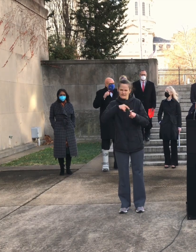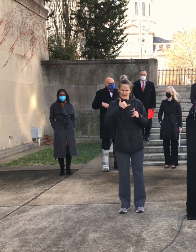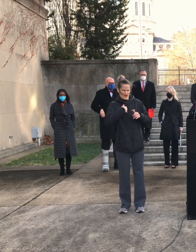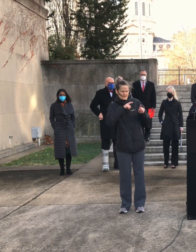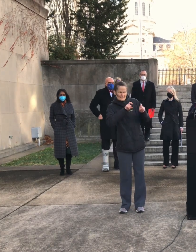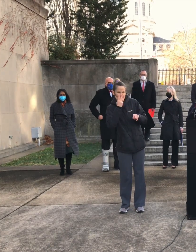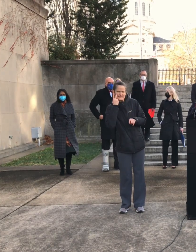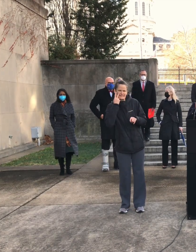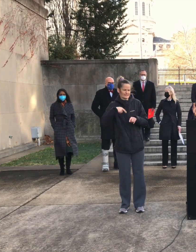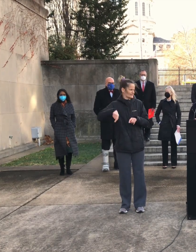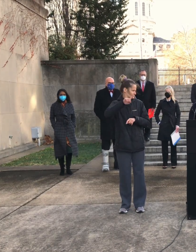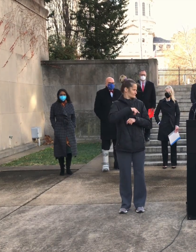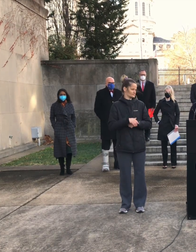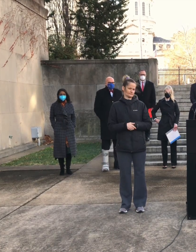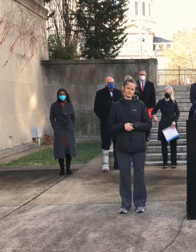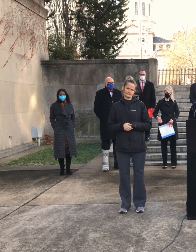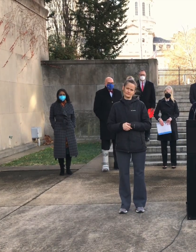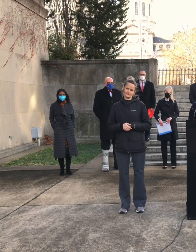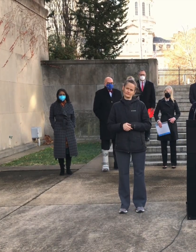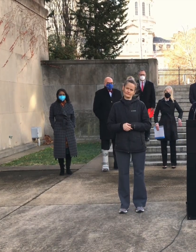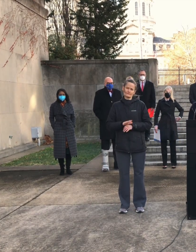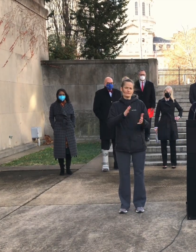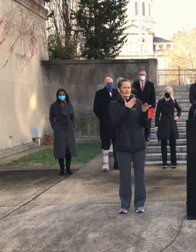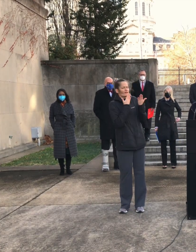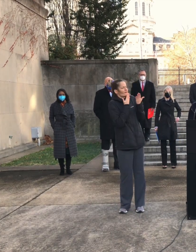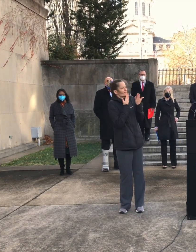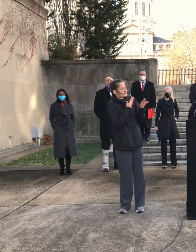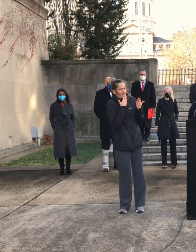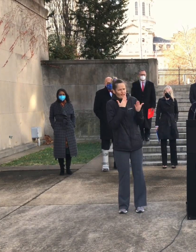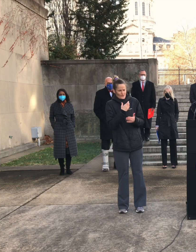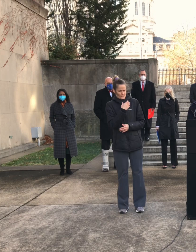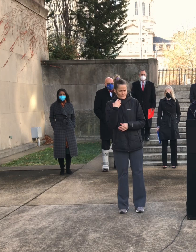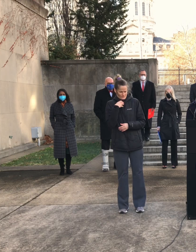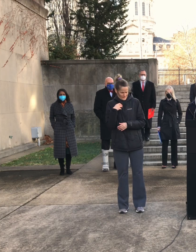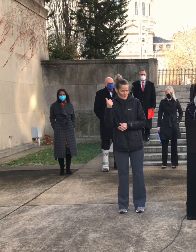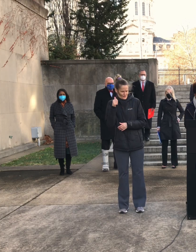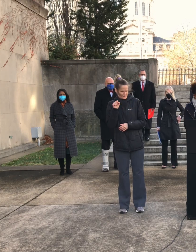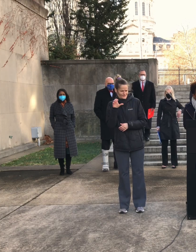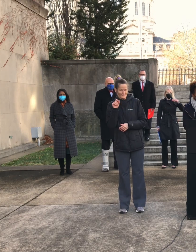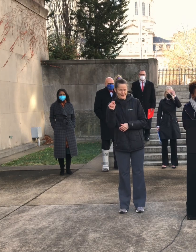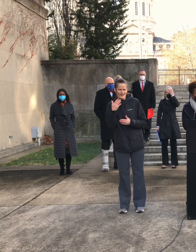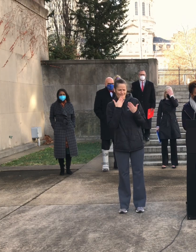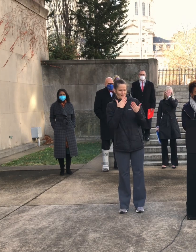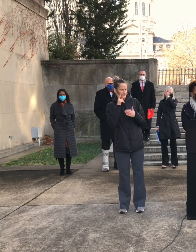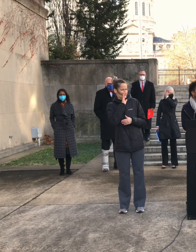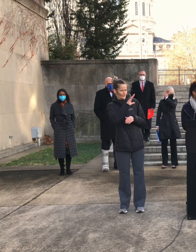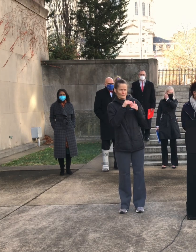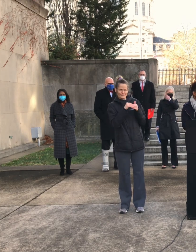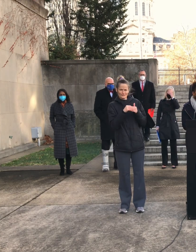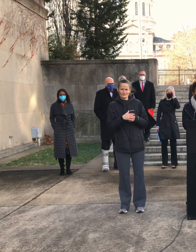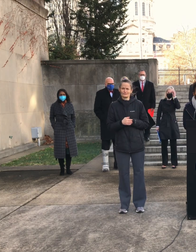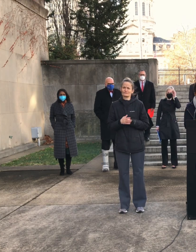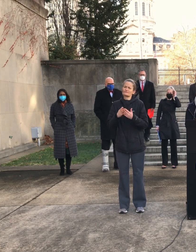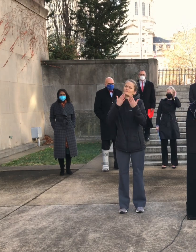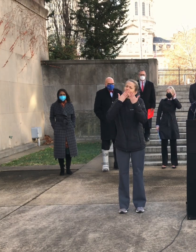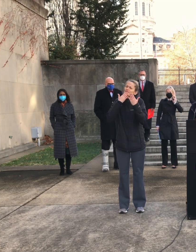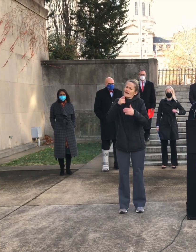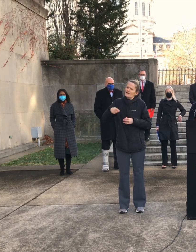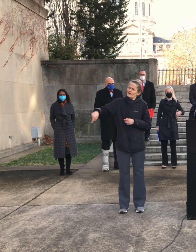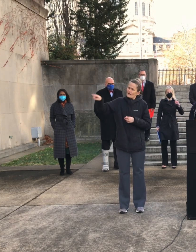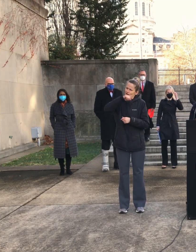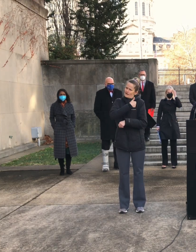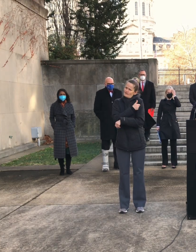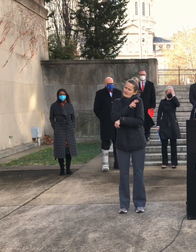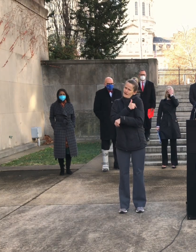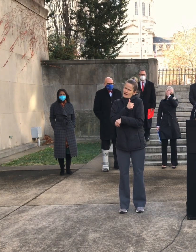Good morning, and thank you, Mayor Scott, for your continued leadership. I'd also like to thank all of our hospital partners here today. I want to